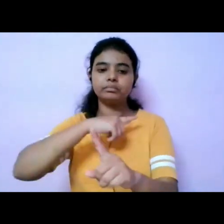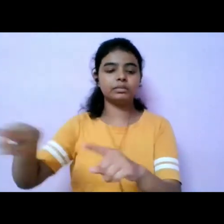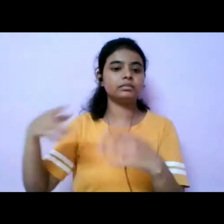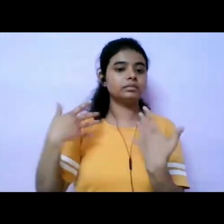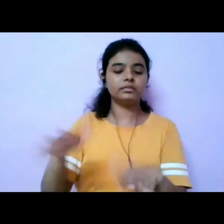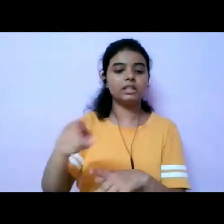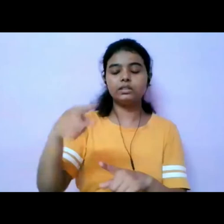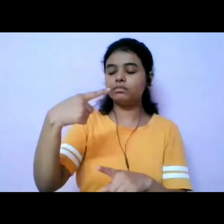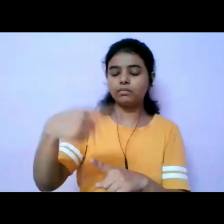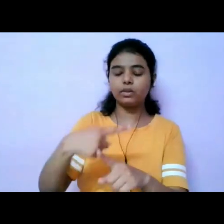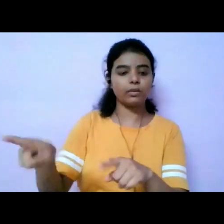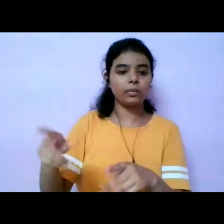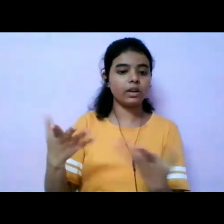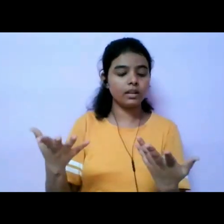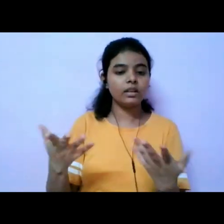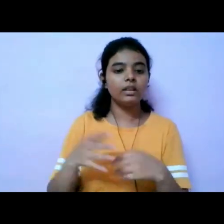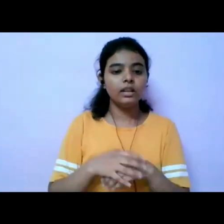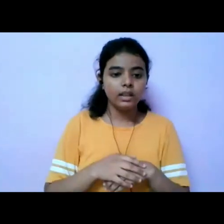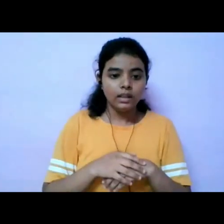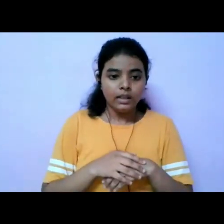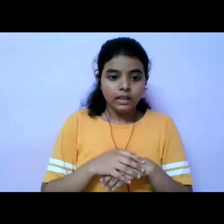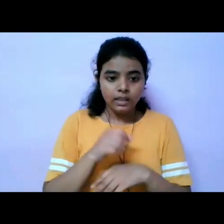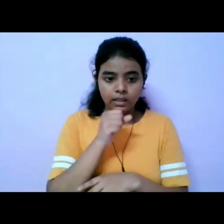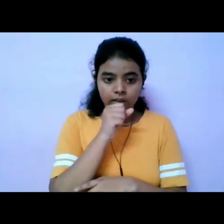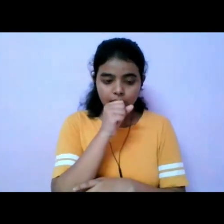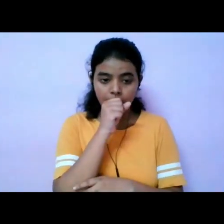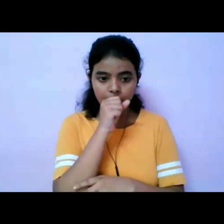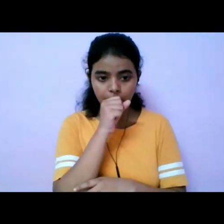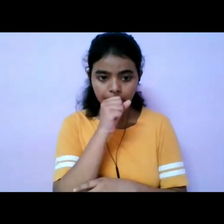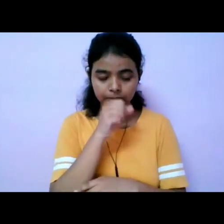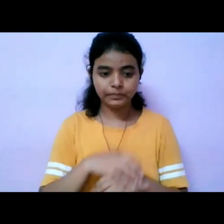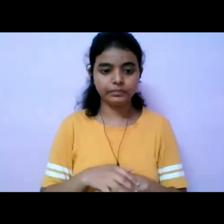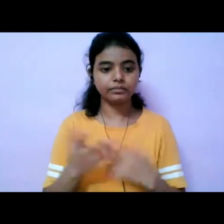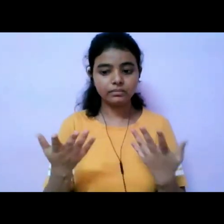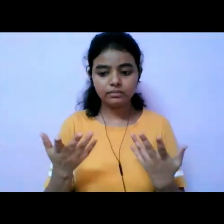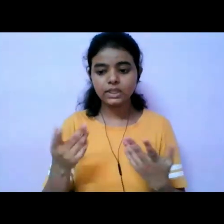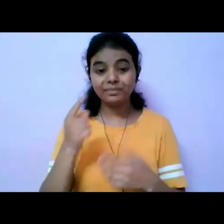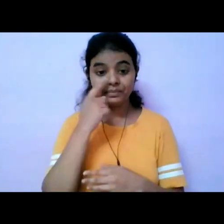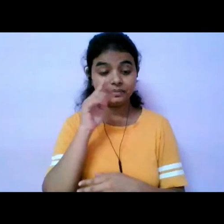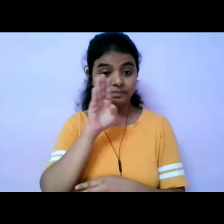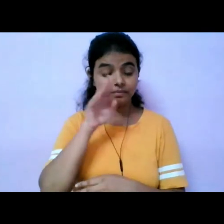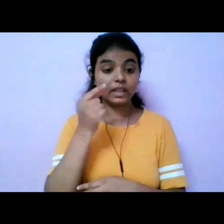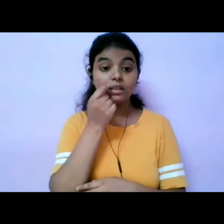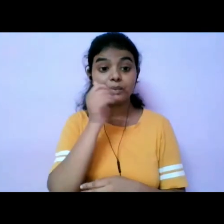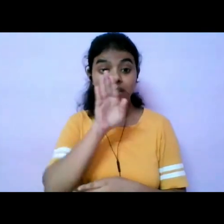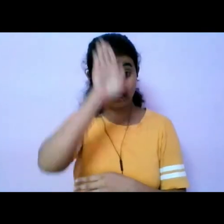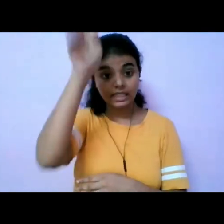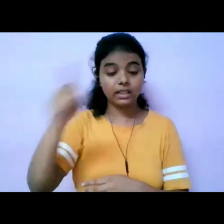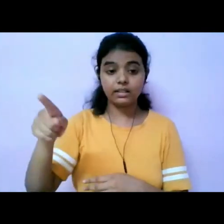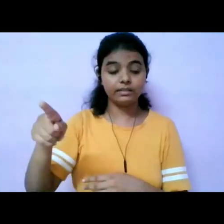sided, you know, with the overthrow of the king. He was